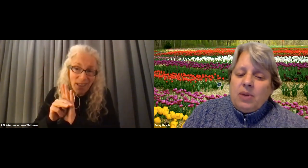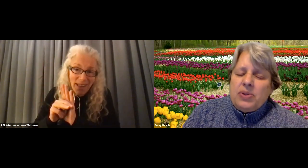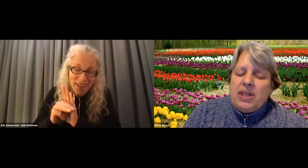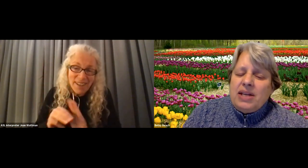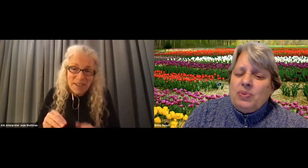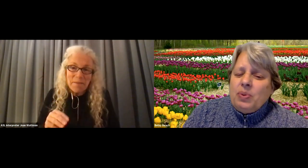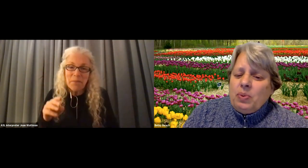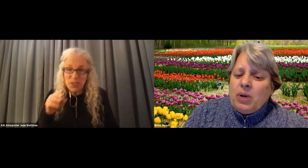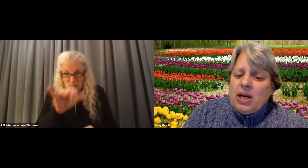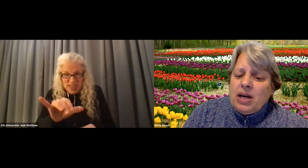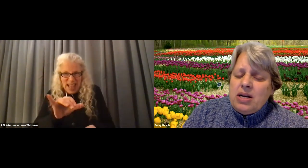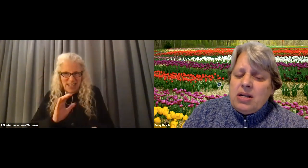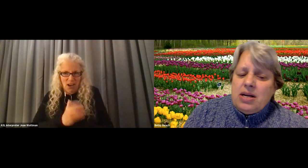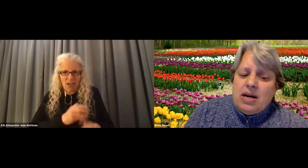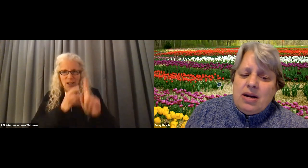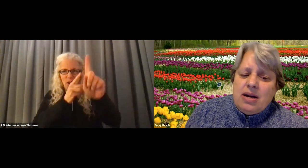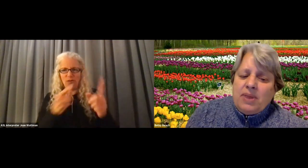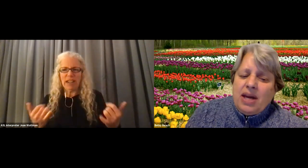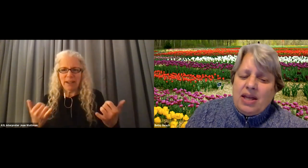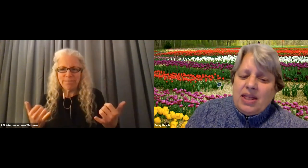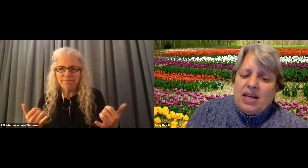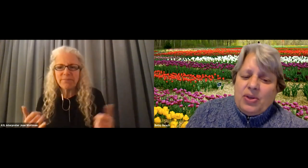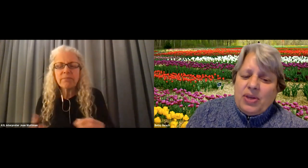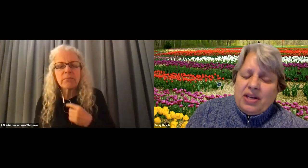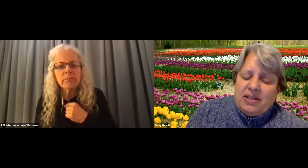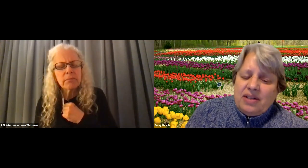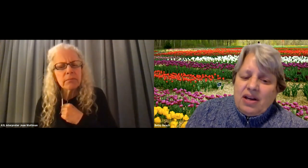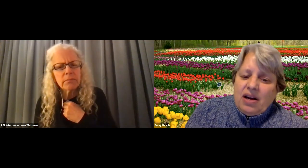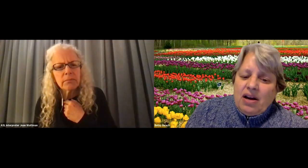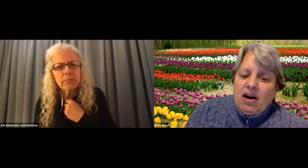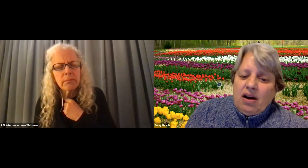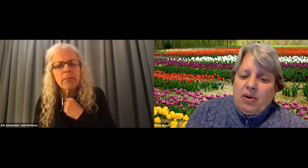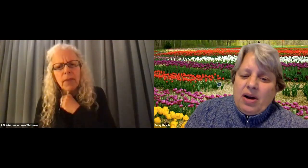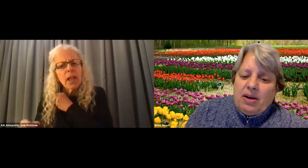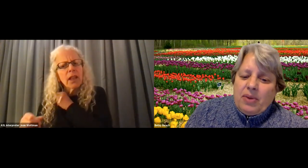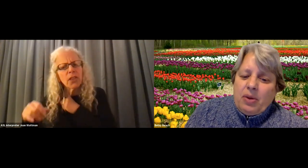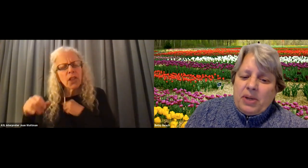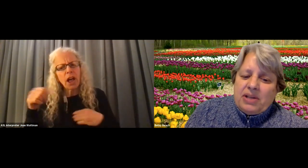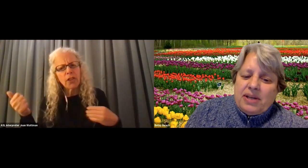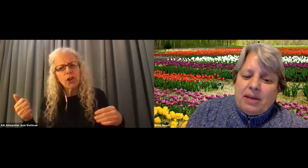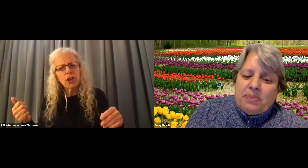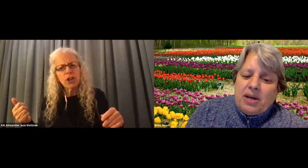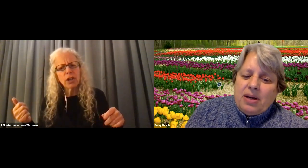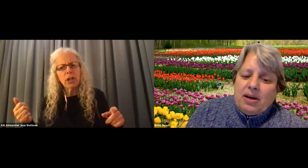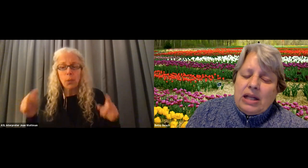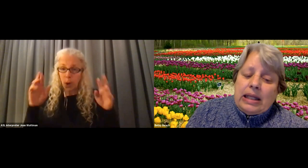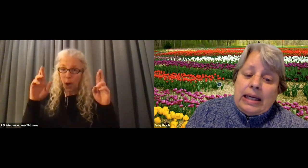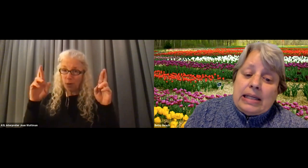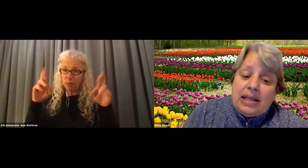Mostly that's what we're working on. I think the other things are hoping to set up a LinkedIn